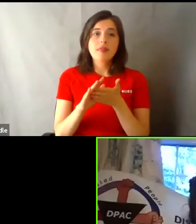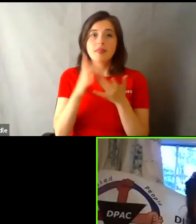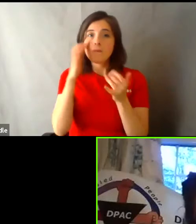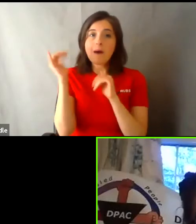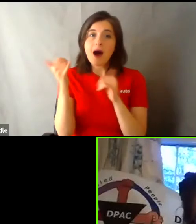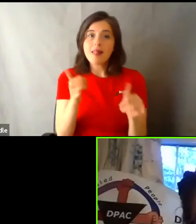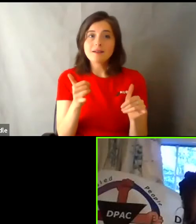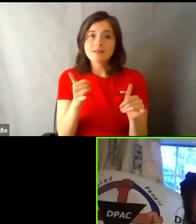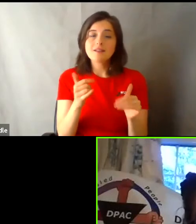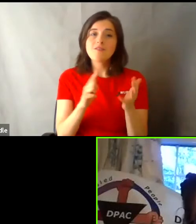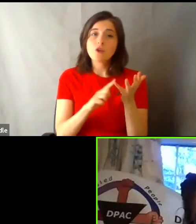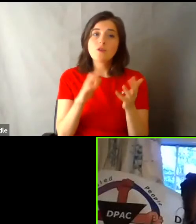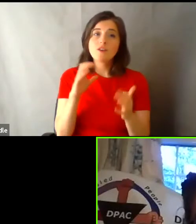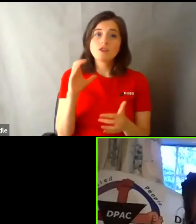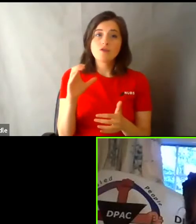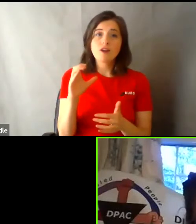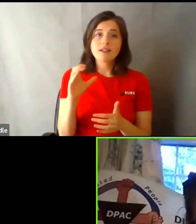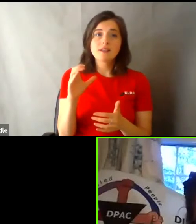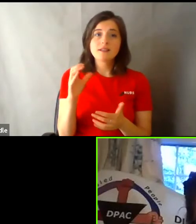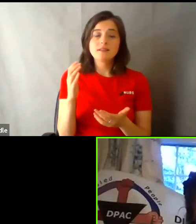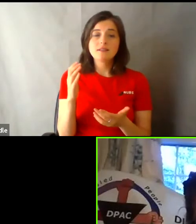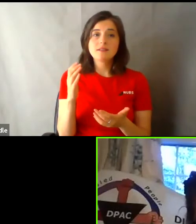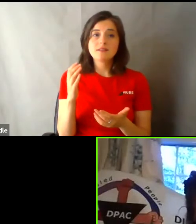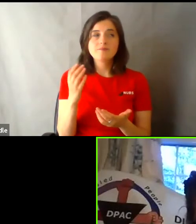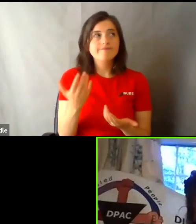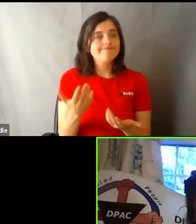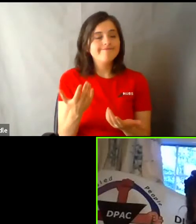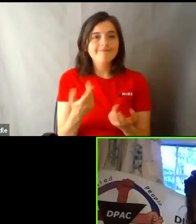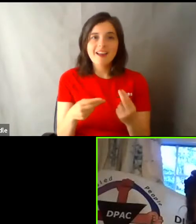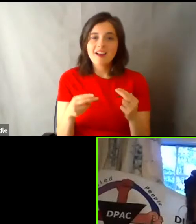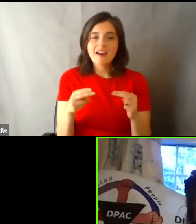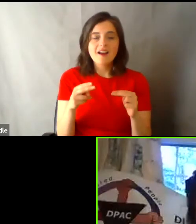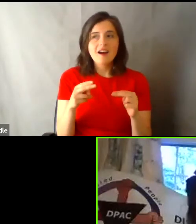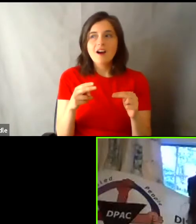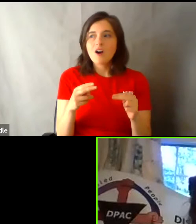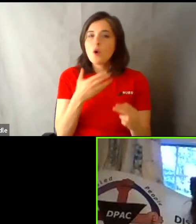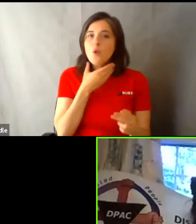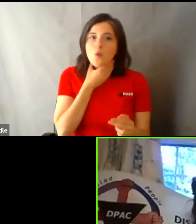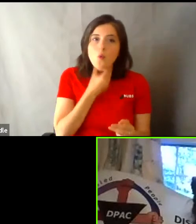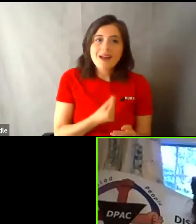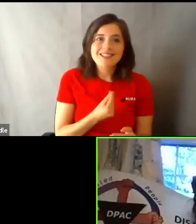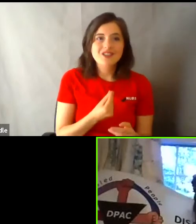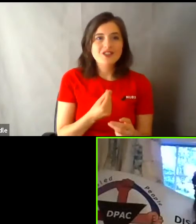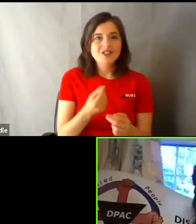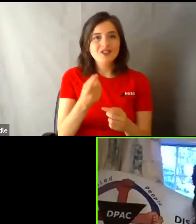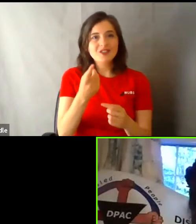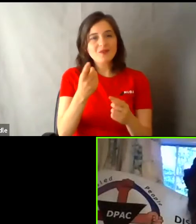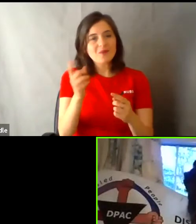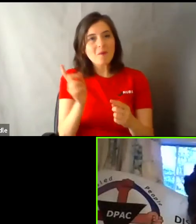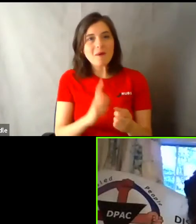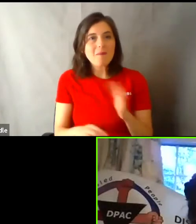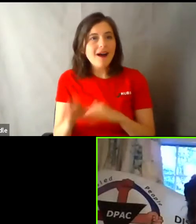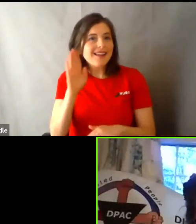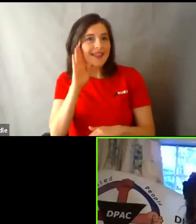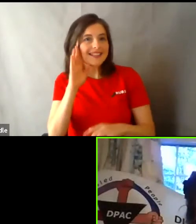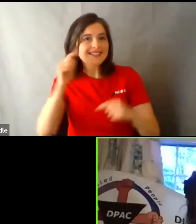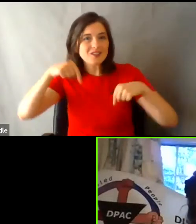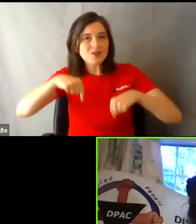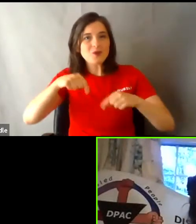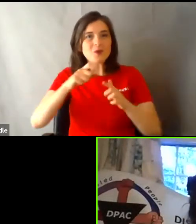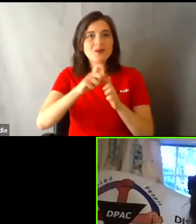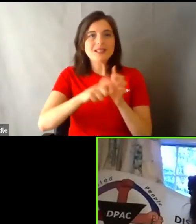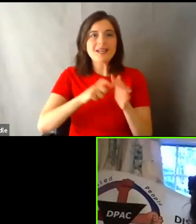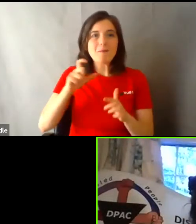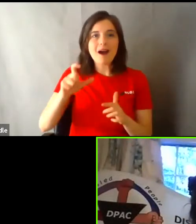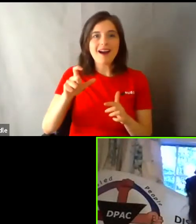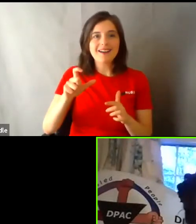trial for universal credit, and if only people had actually paid a heed to DPAC at the time, maybe we wouldn't